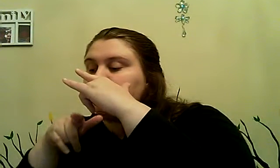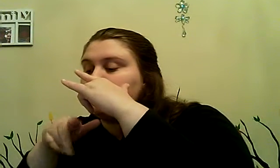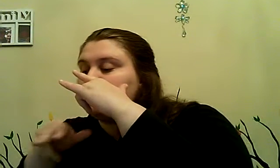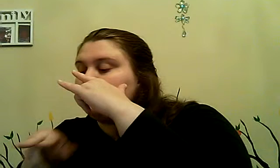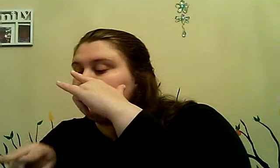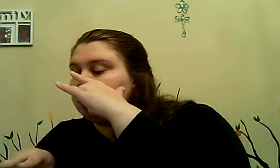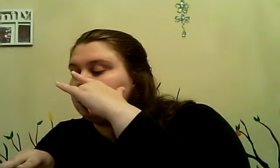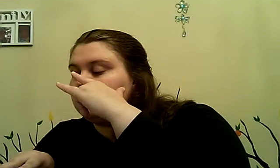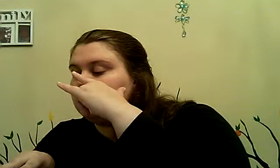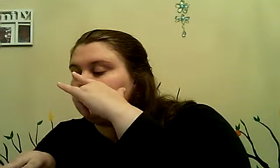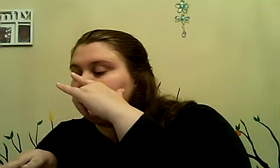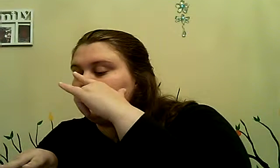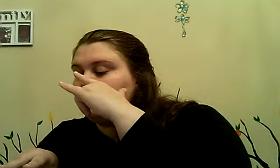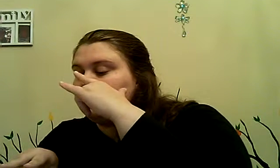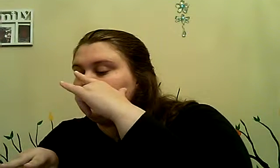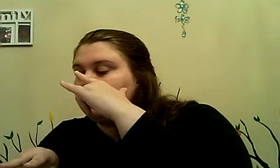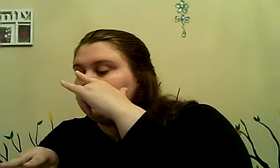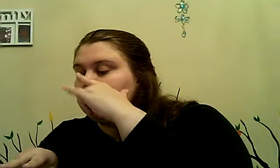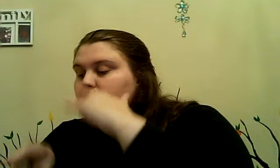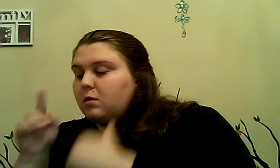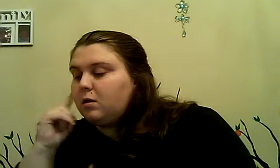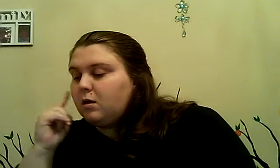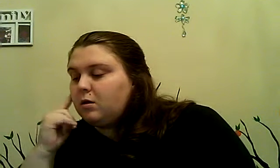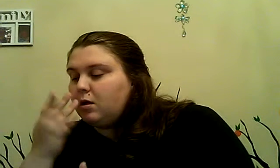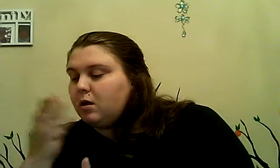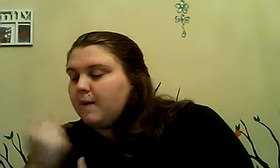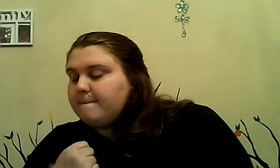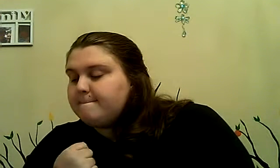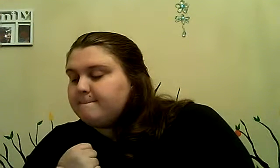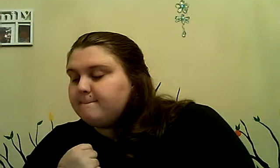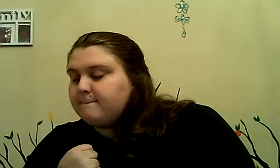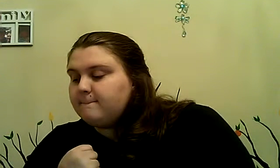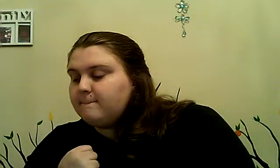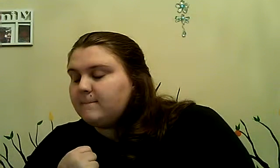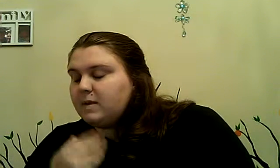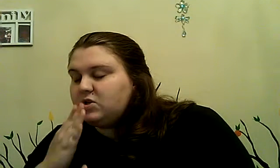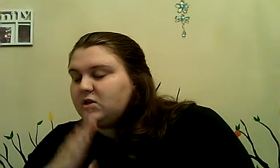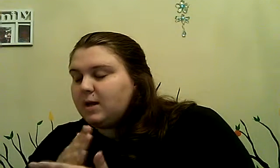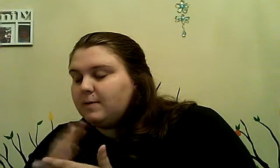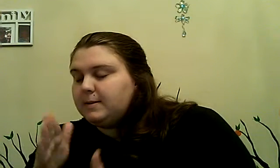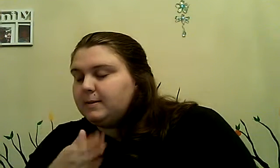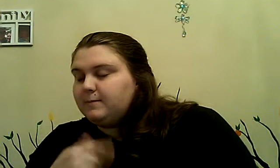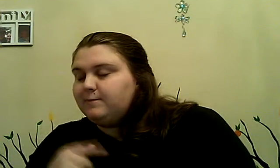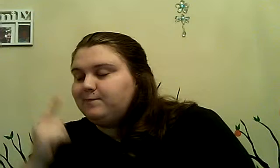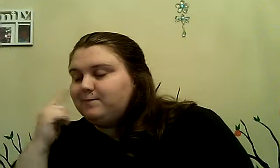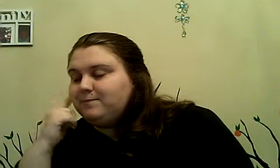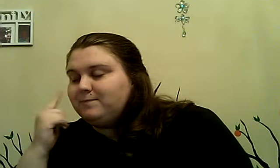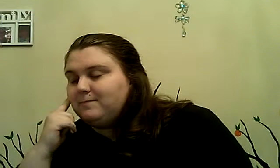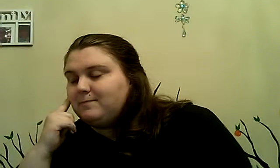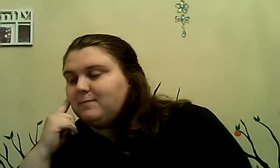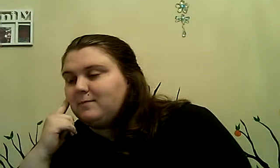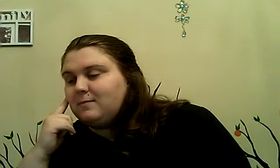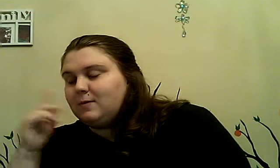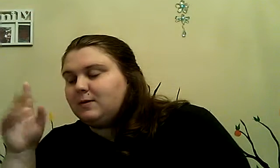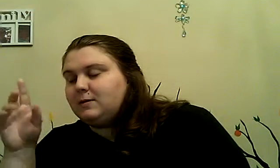to the vestibule of the tent, thought I heard something, stopped singing, and sure enough, there was, she's snoring away,